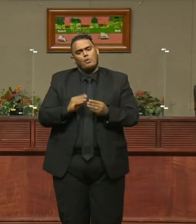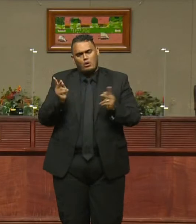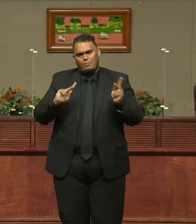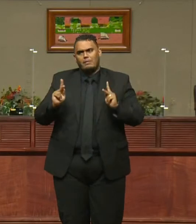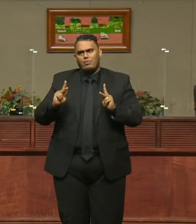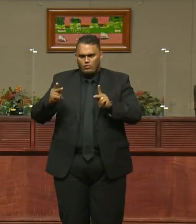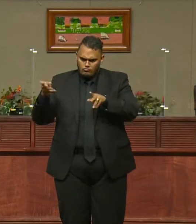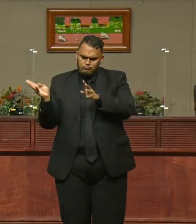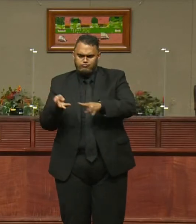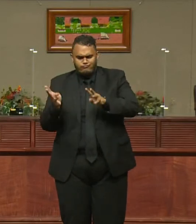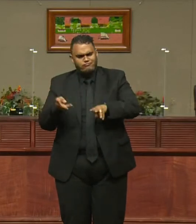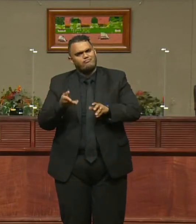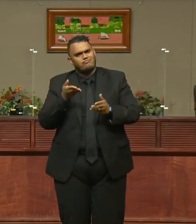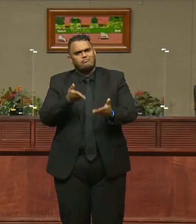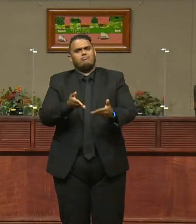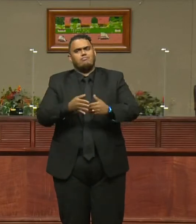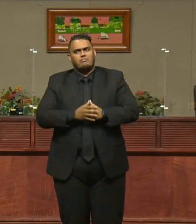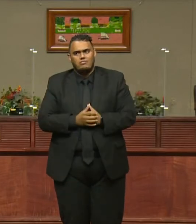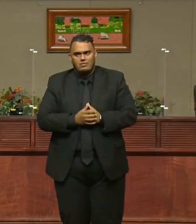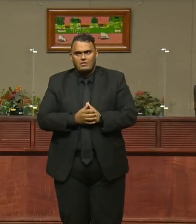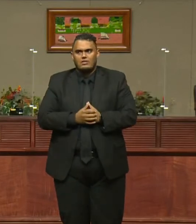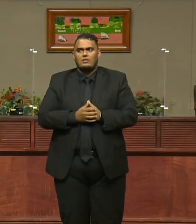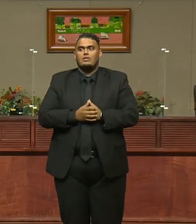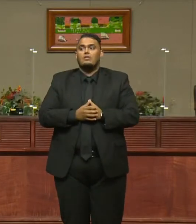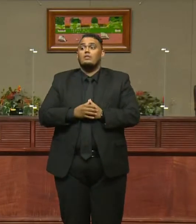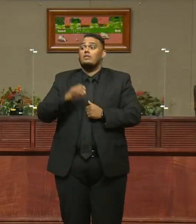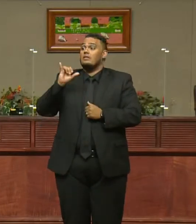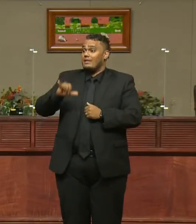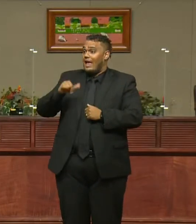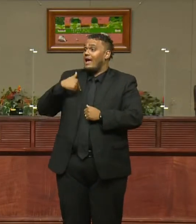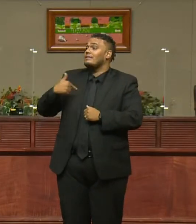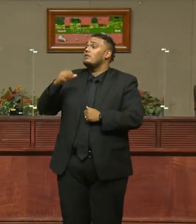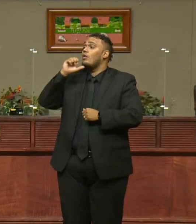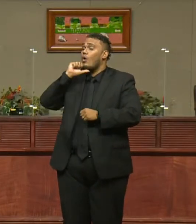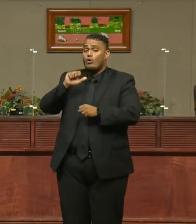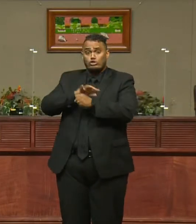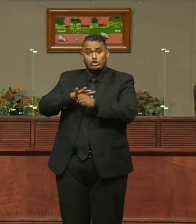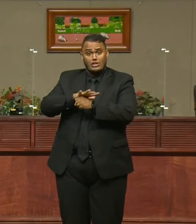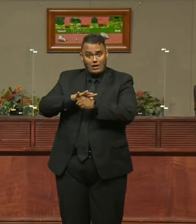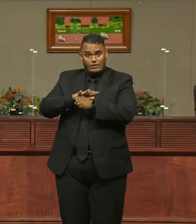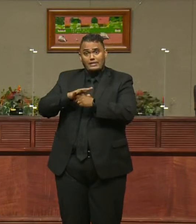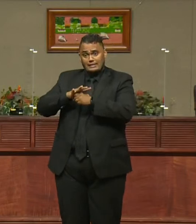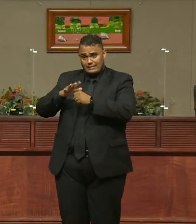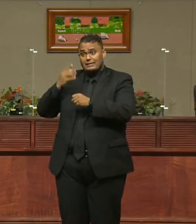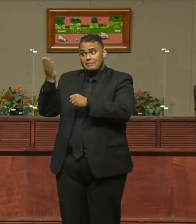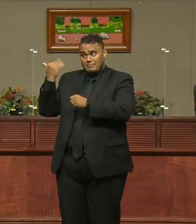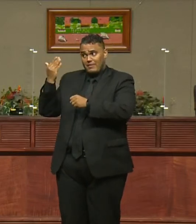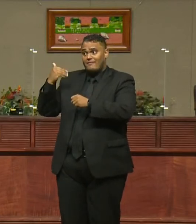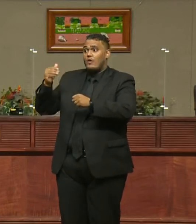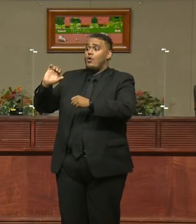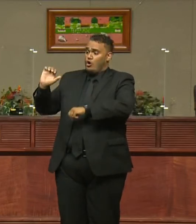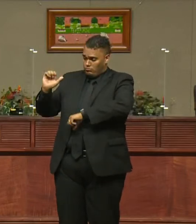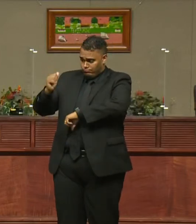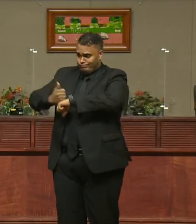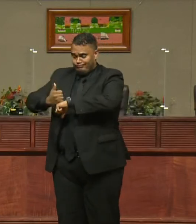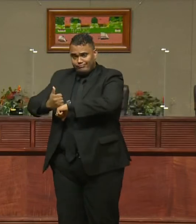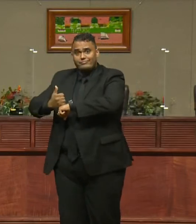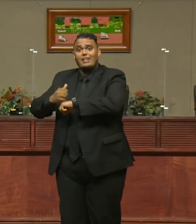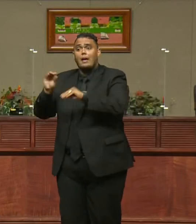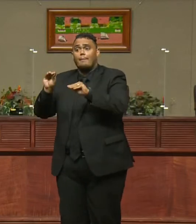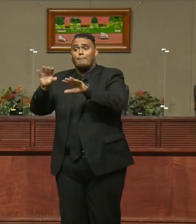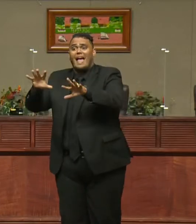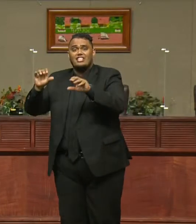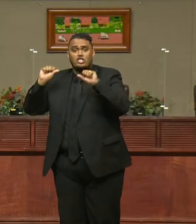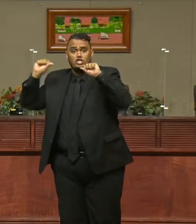county has closed the Magic Gyms and the convention center also has closed, we